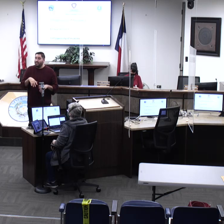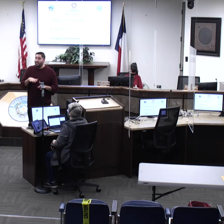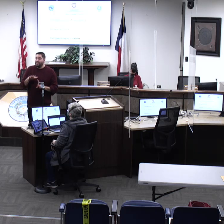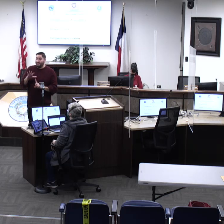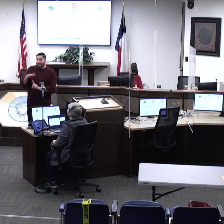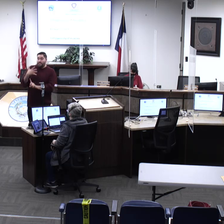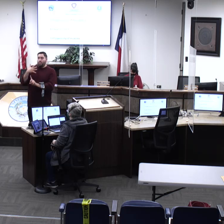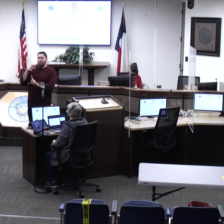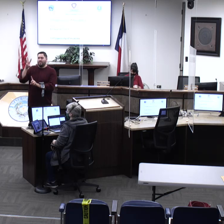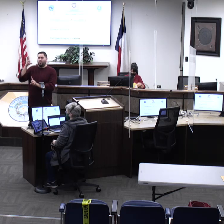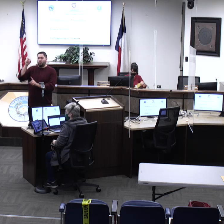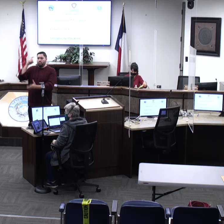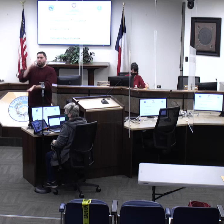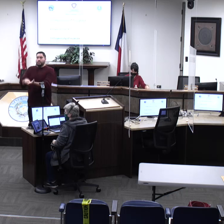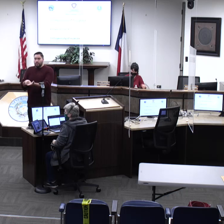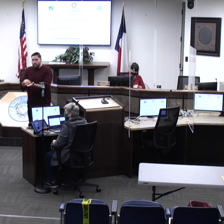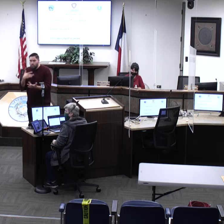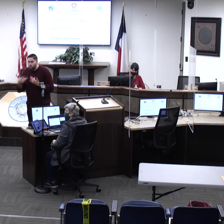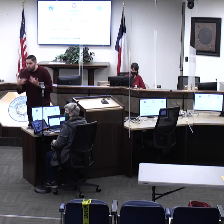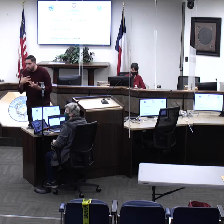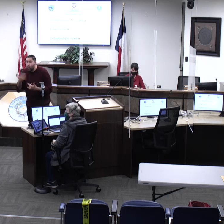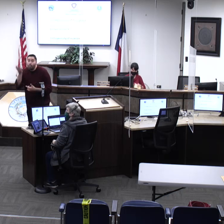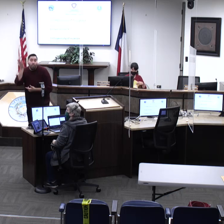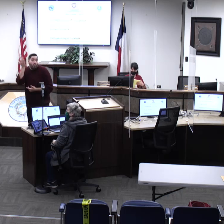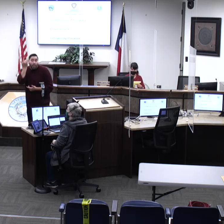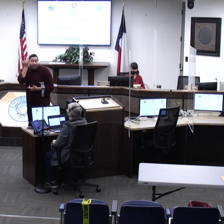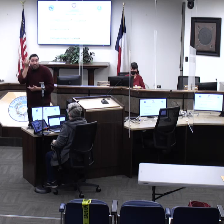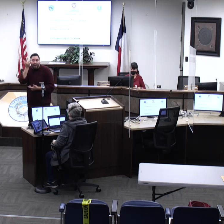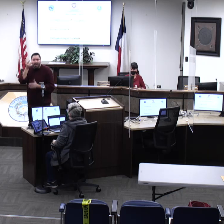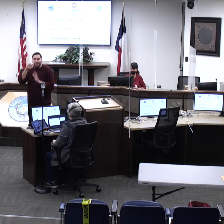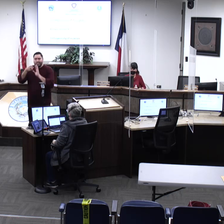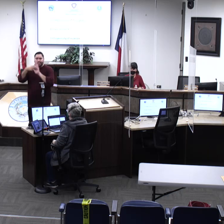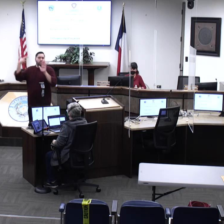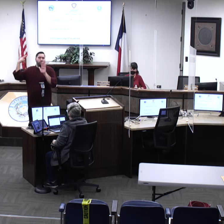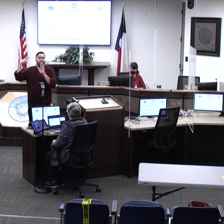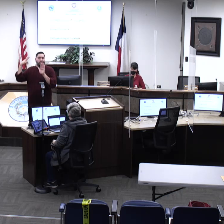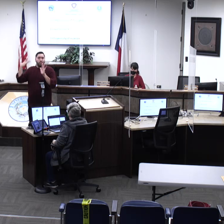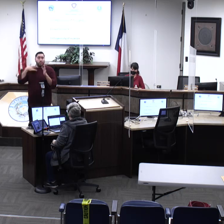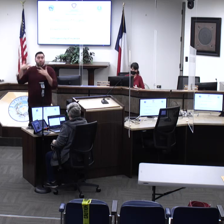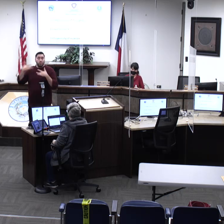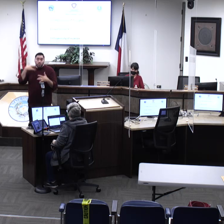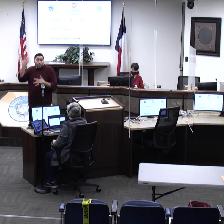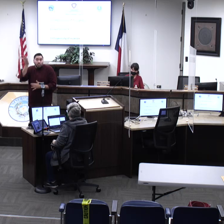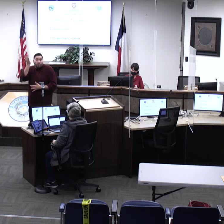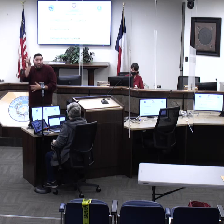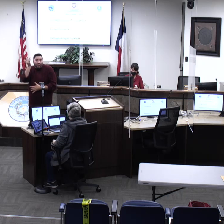named by the WHO. And the reason they name it as a variant of concern is